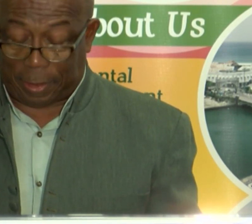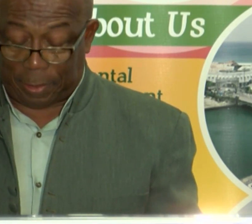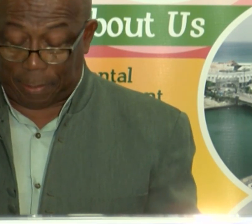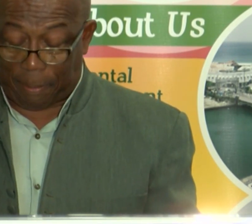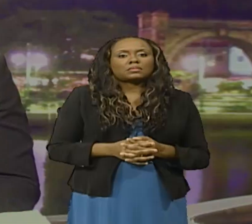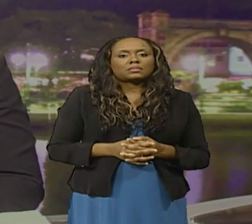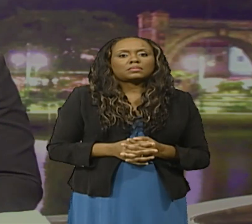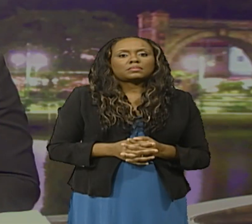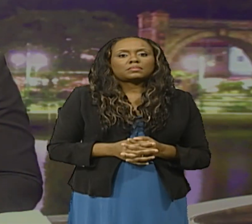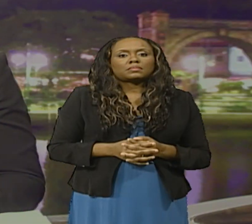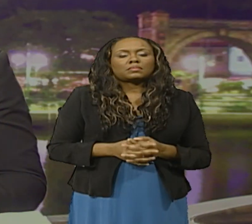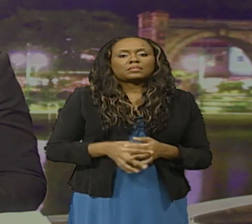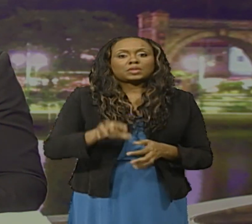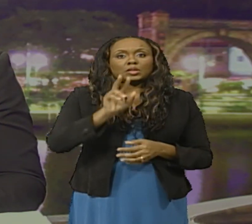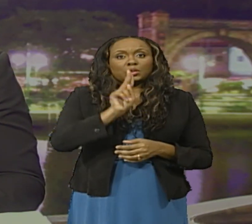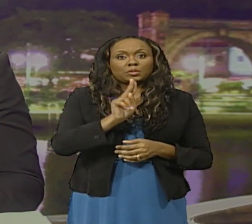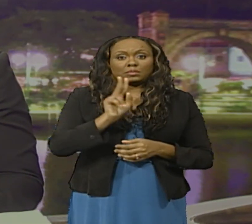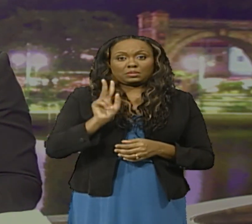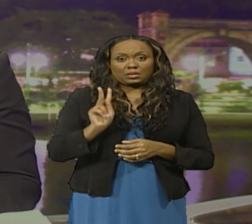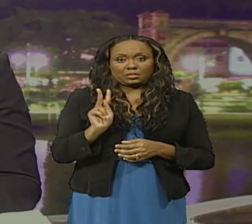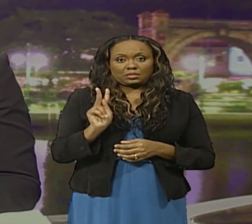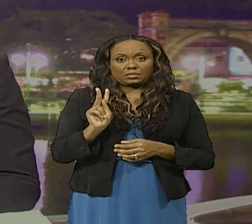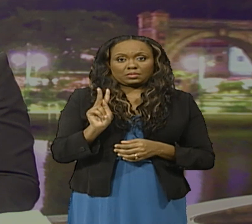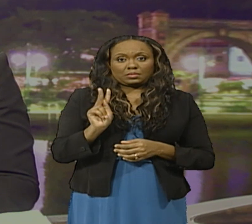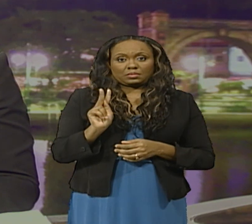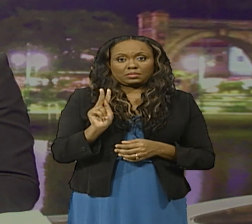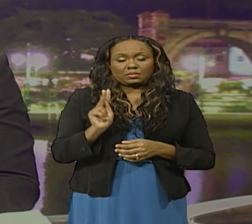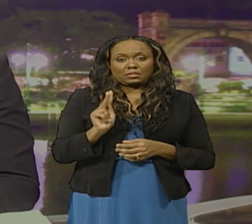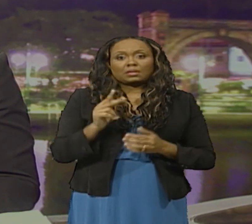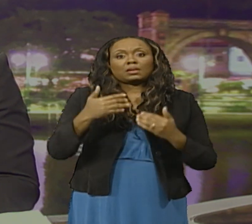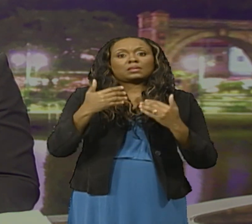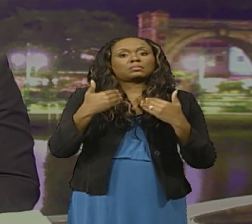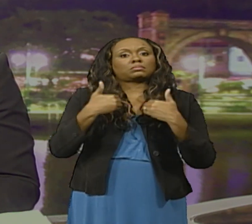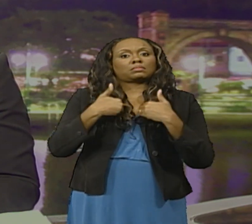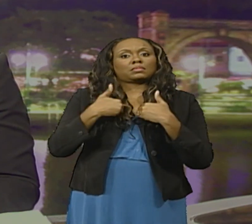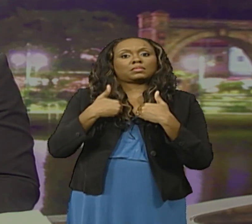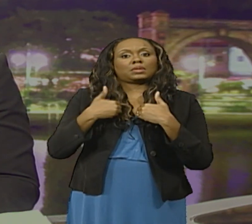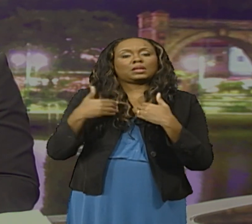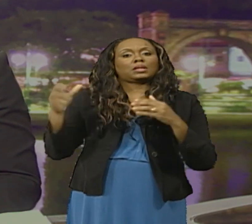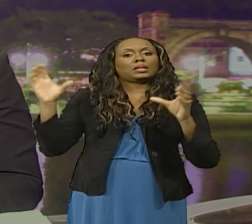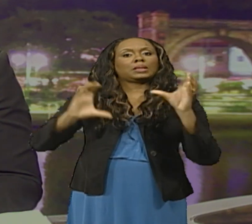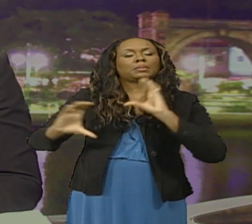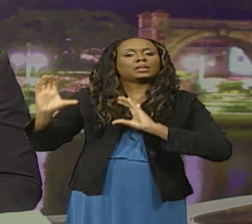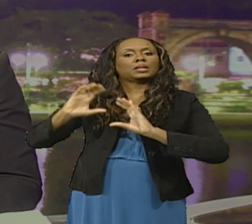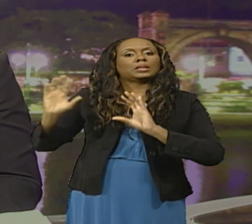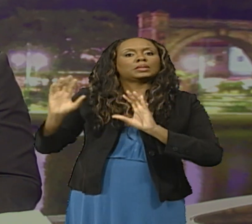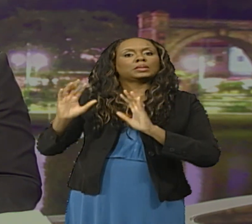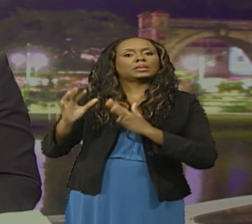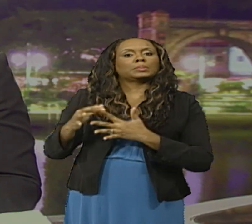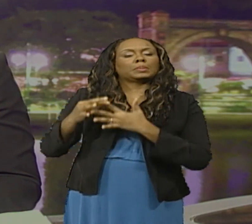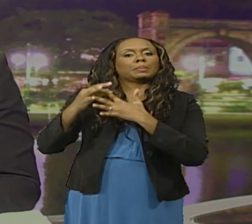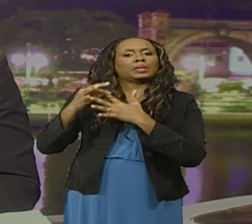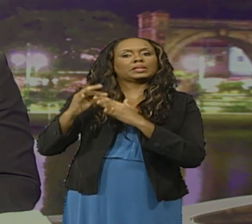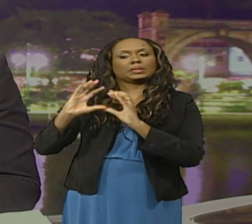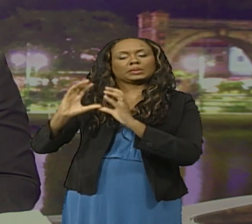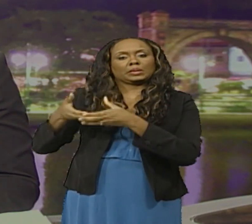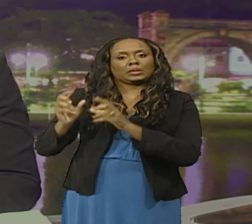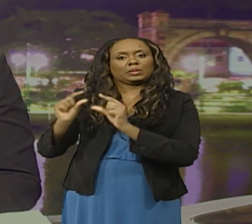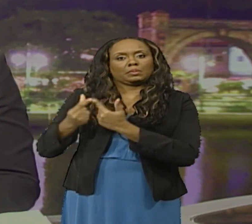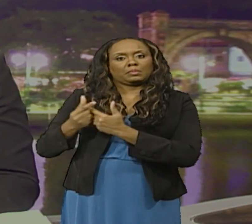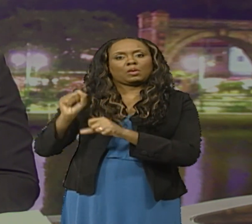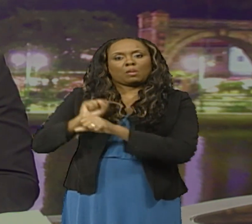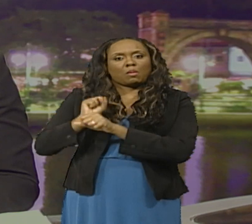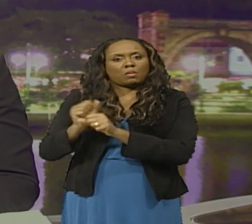these hazards. The United Kingdom, through its chemical arms control of the Ministry of Defense, has worked with and